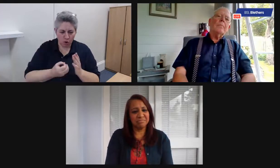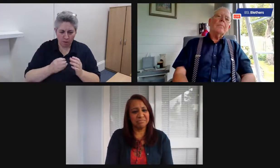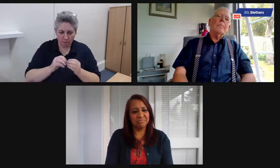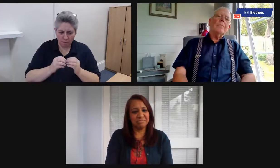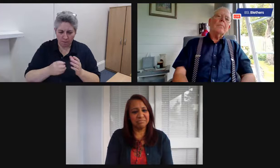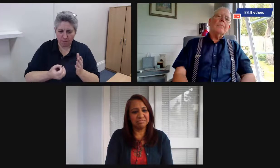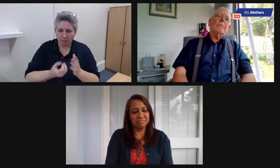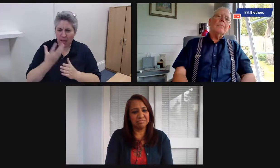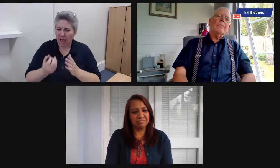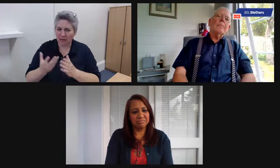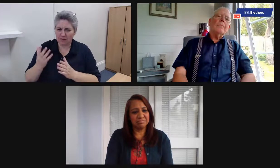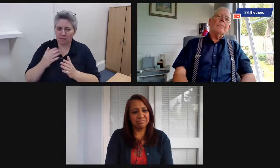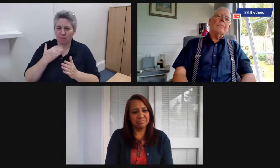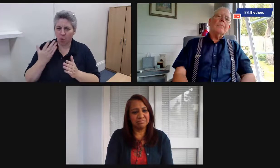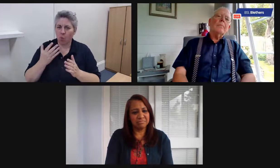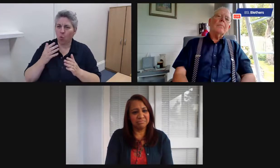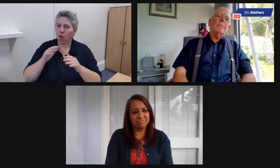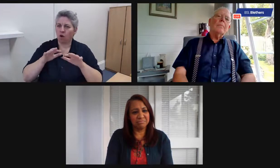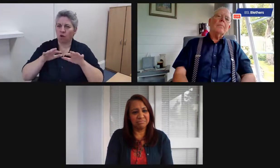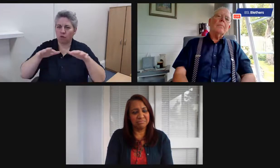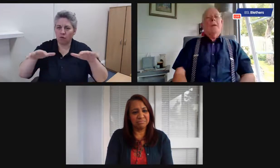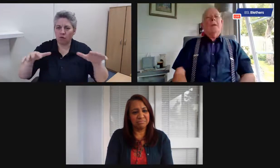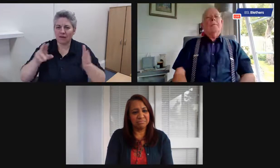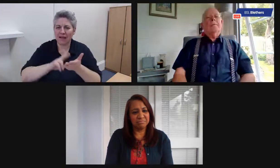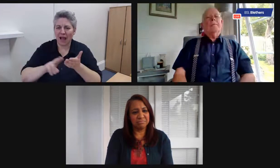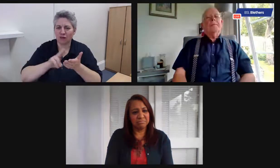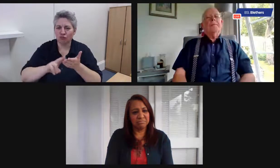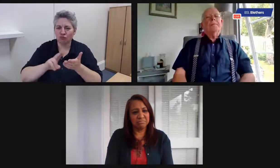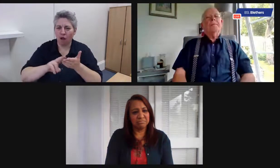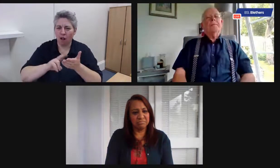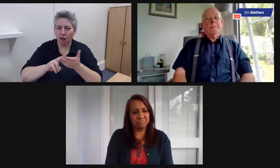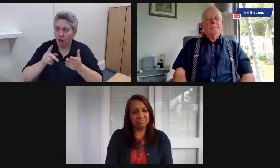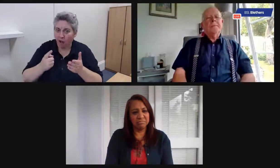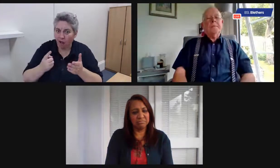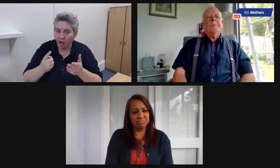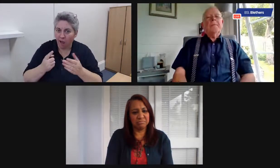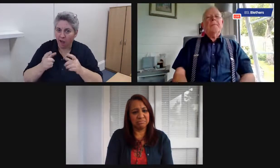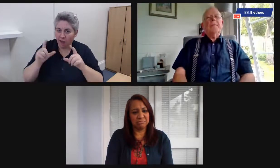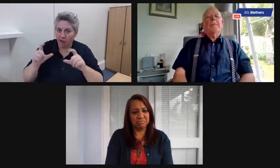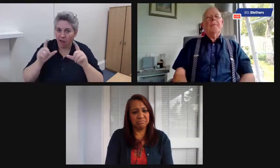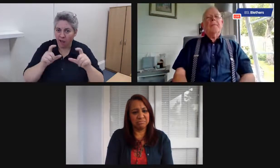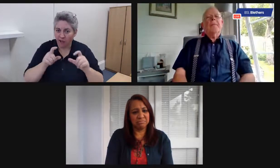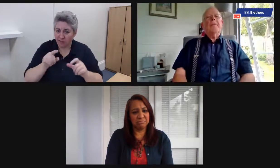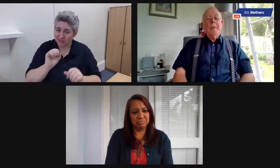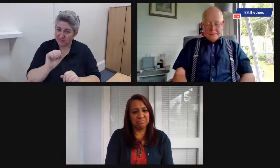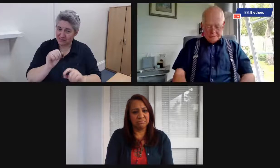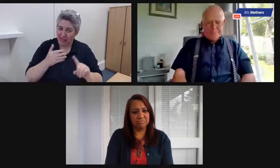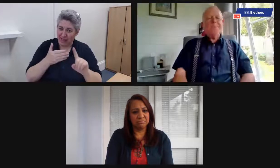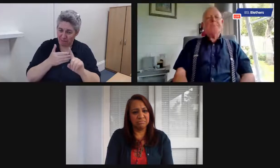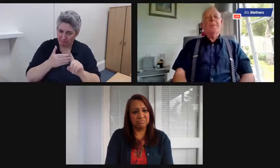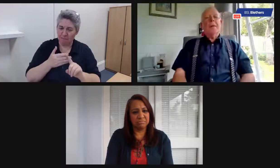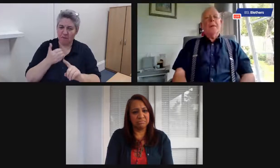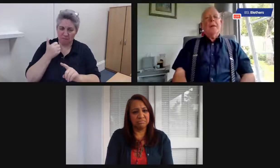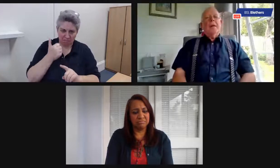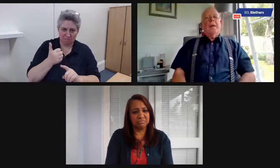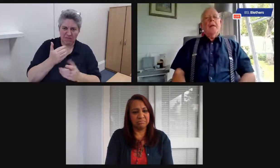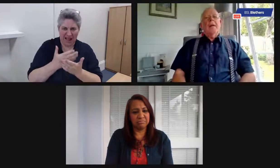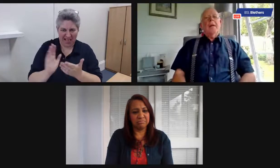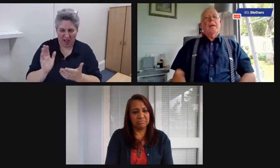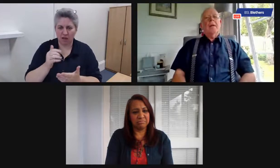Interesting. Do you know, Dave, it's amazing that you've got rules. I like that you've got rules, so you've got parameters, and that Yeah. I suppose the aim